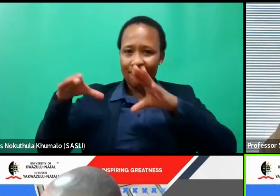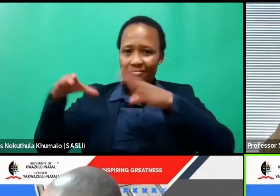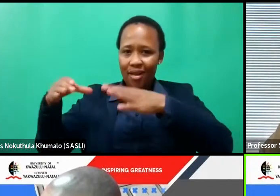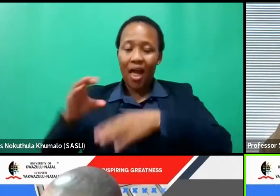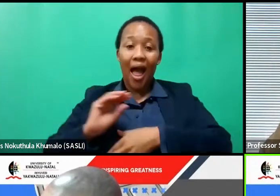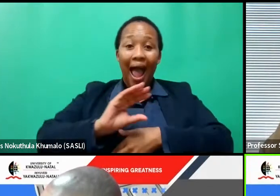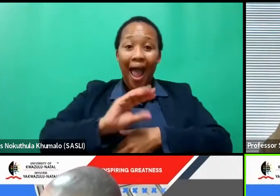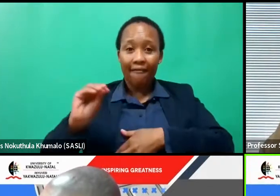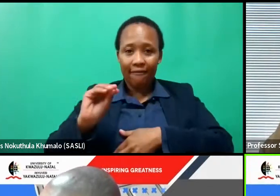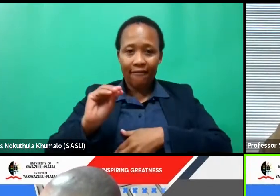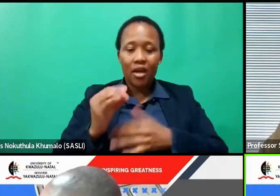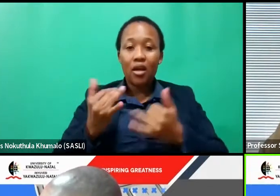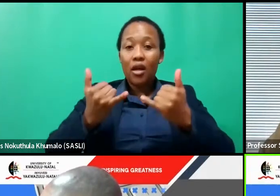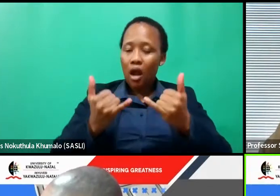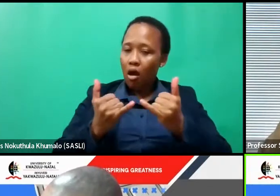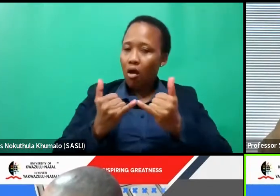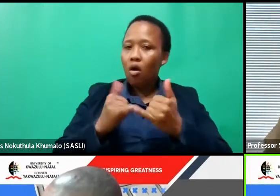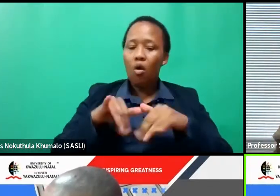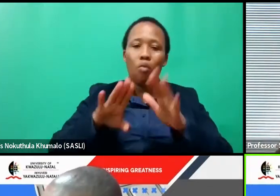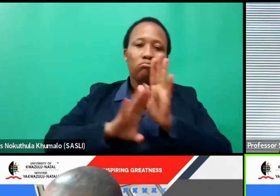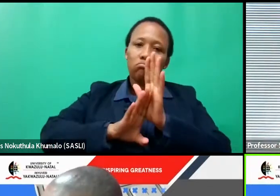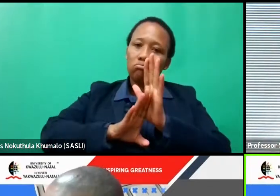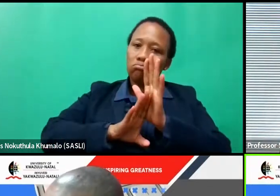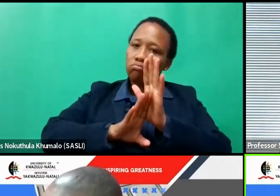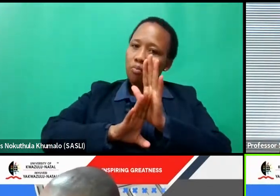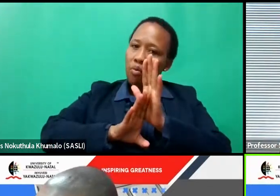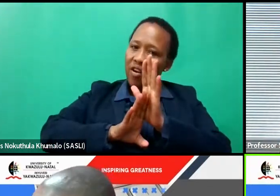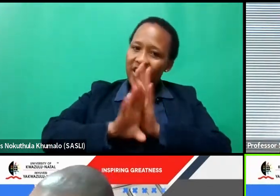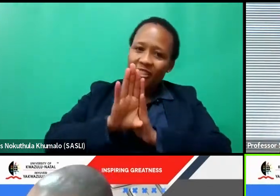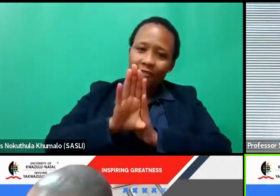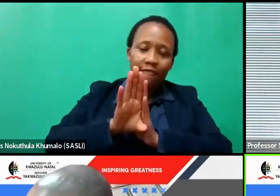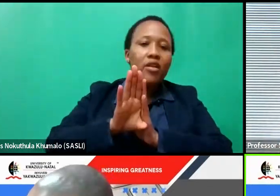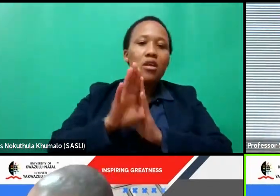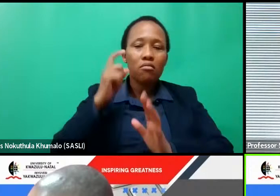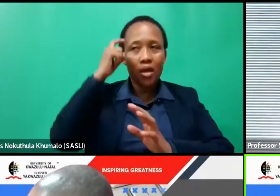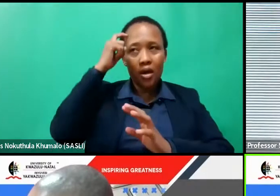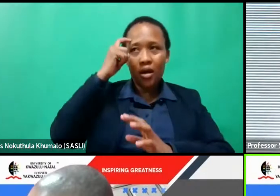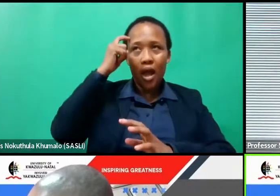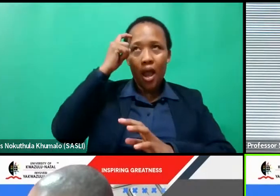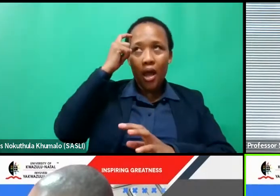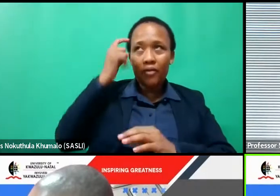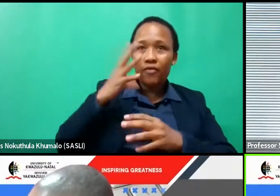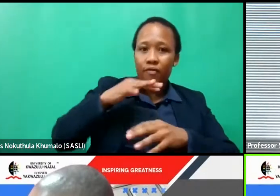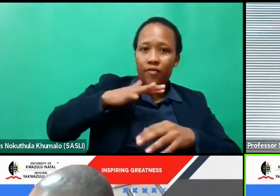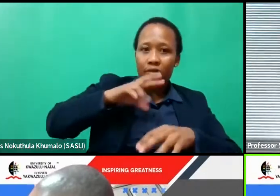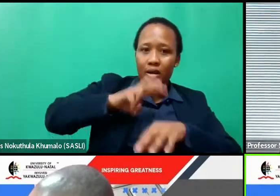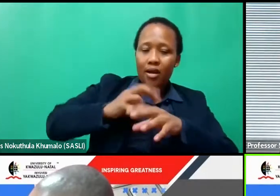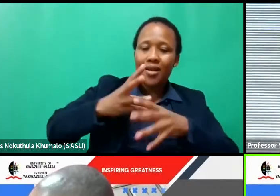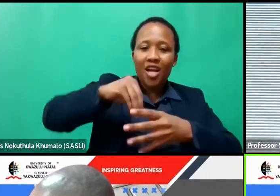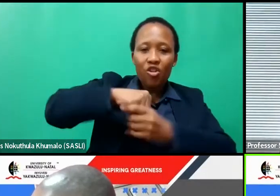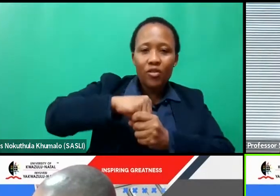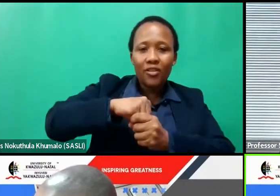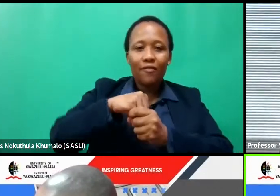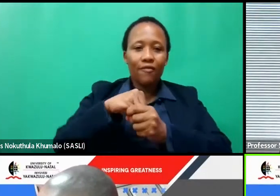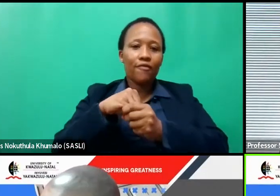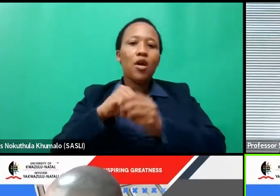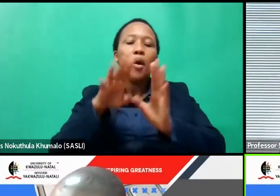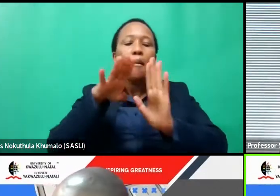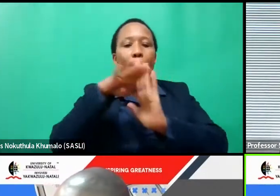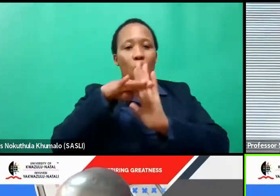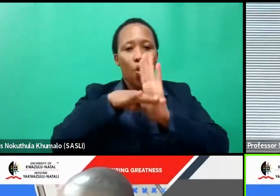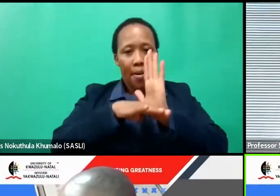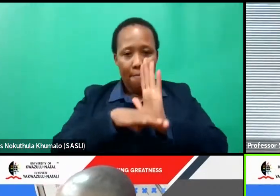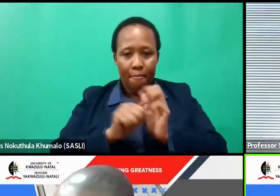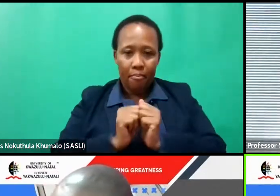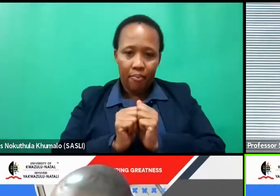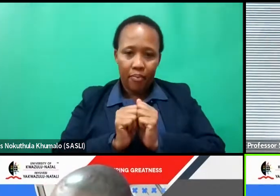progressively realized the inclusive education program. And I say this particularly in light of the way in which the